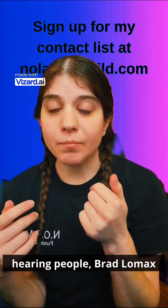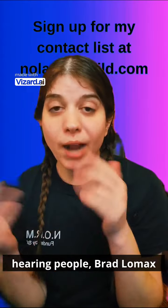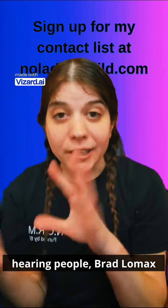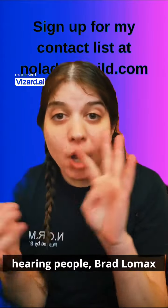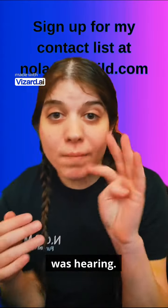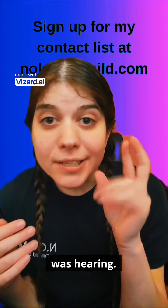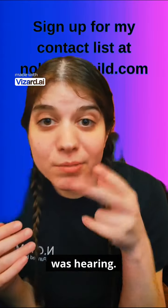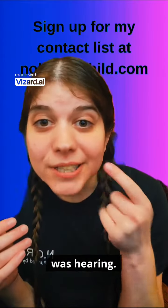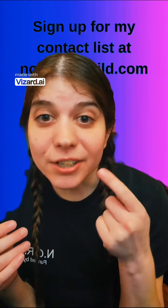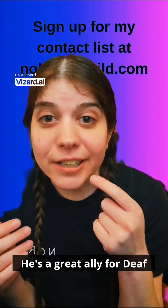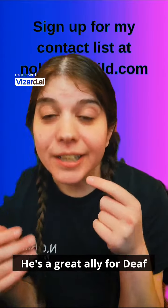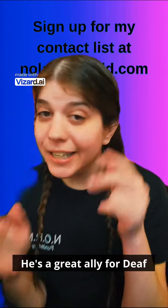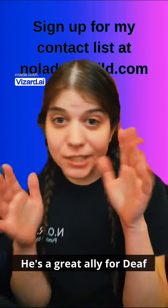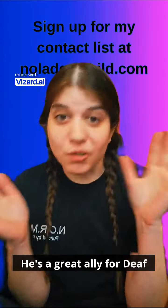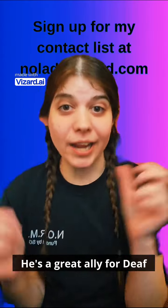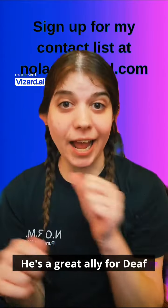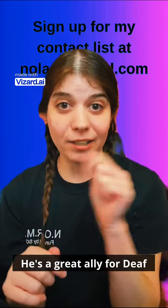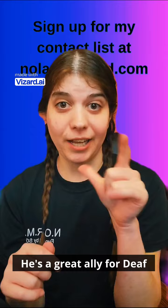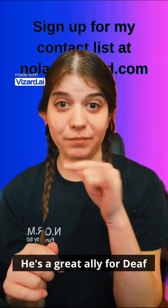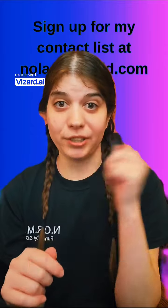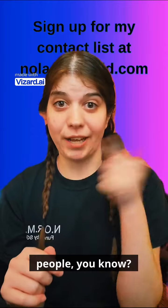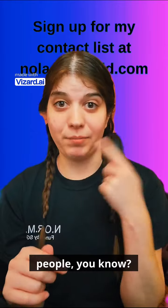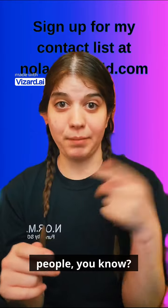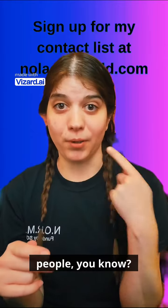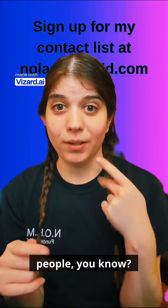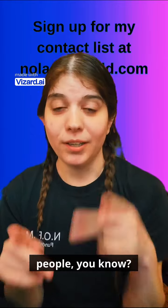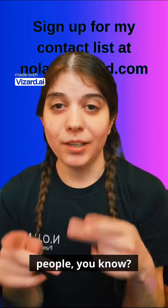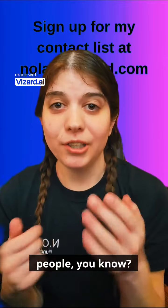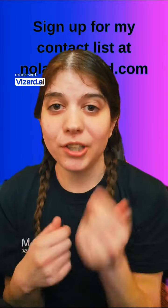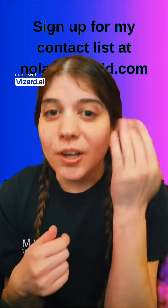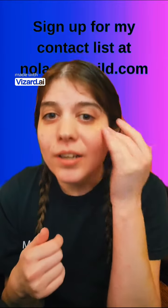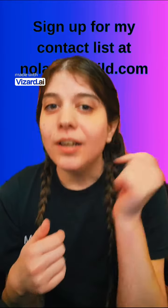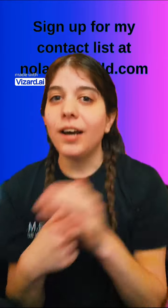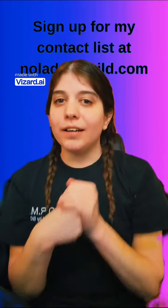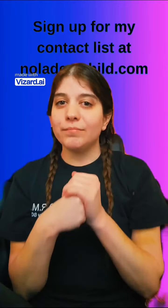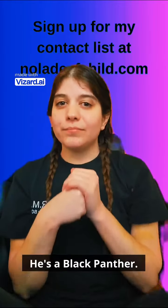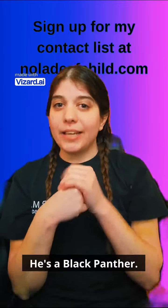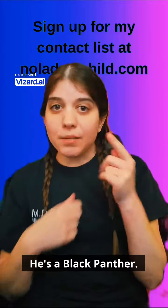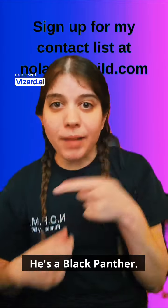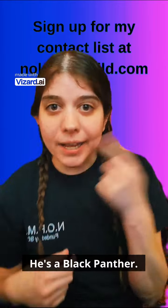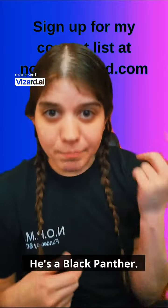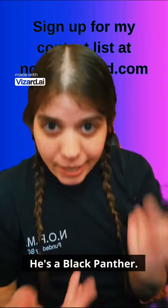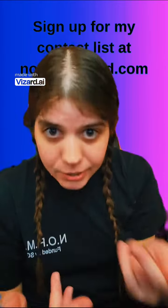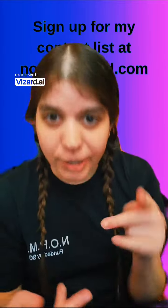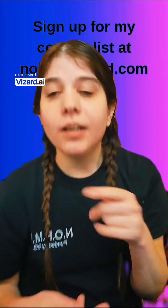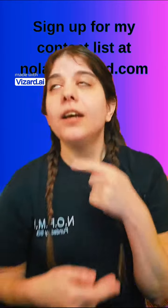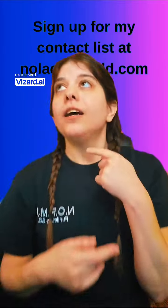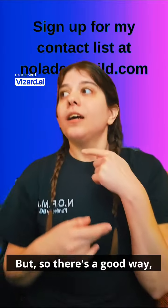Brad Lomax was hearing. He's a great ally for deaf people, you know. He's a Black Panther.